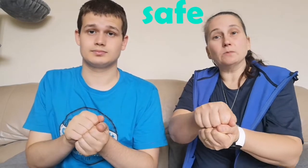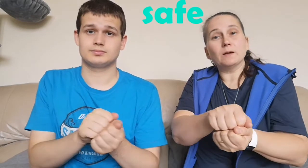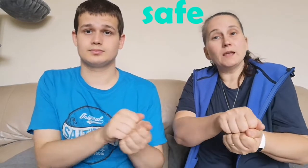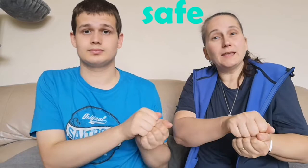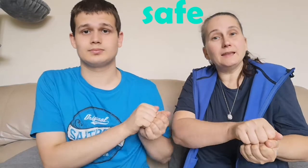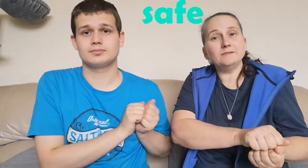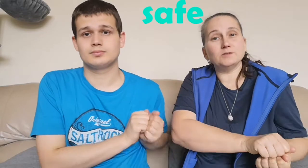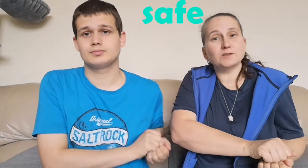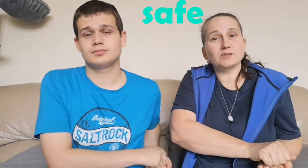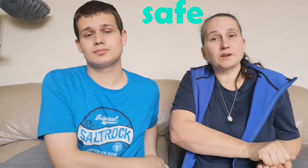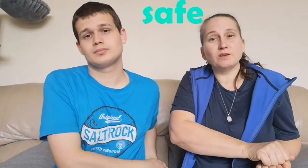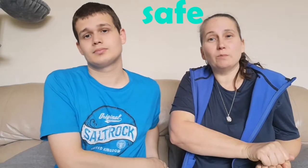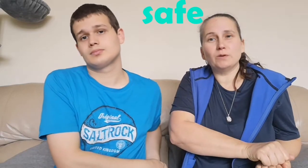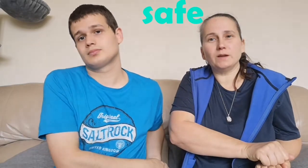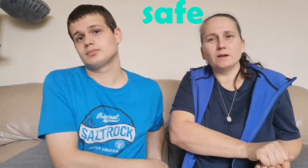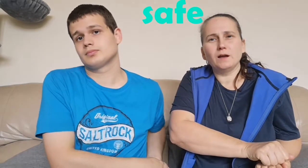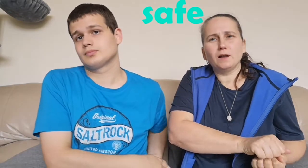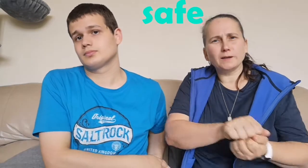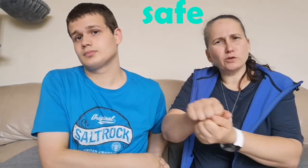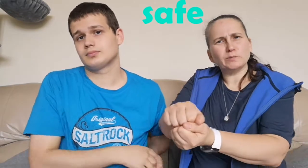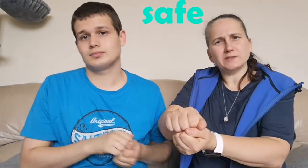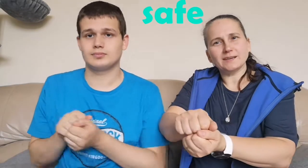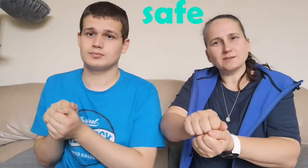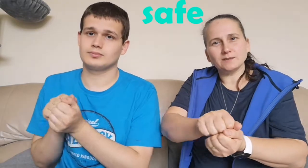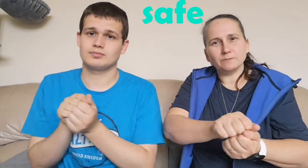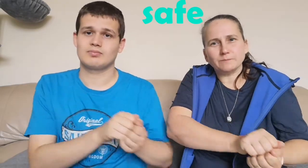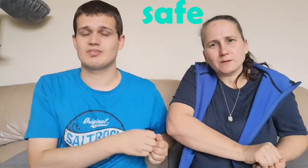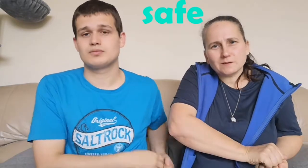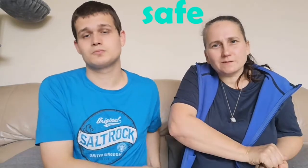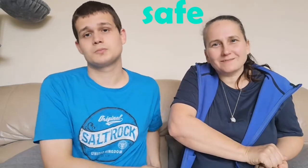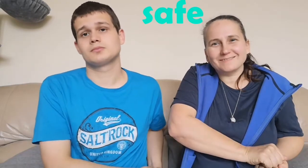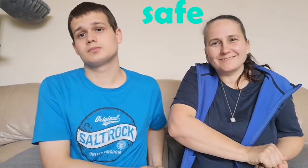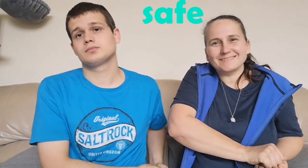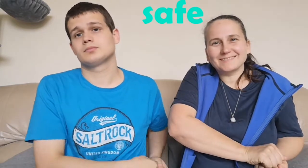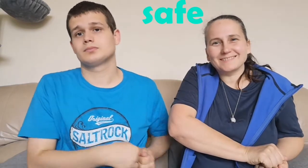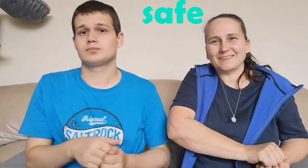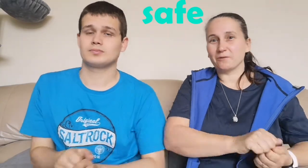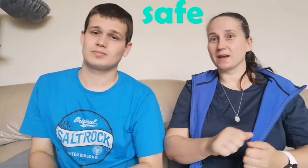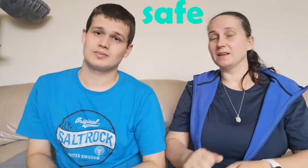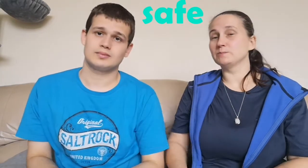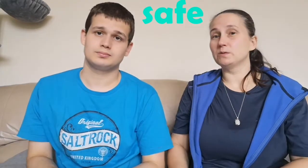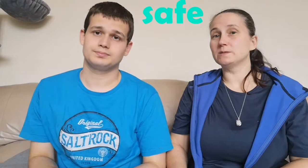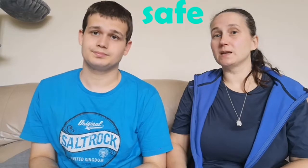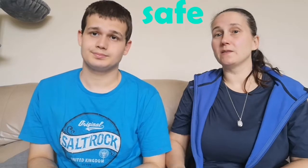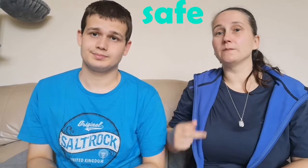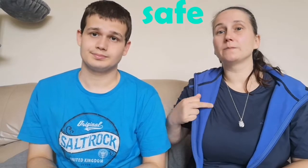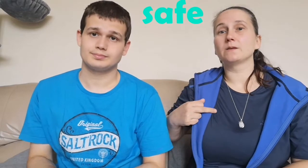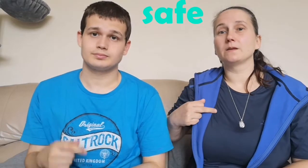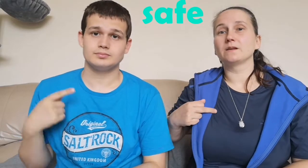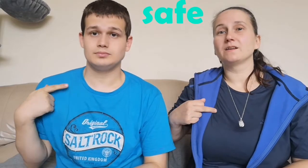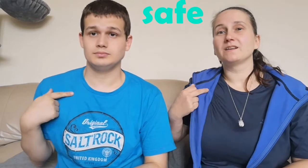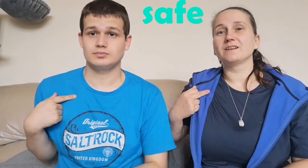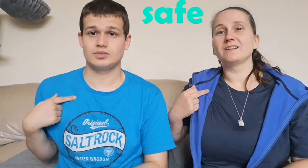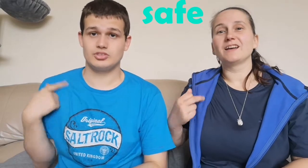them into the side of your body like you're protecting them. Okay, let's put them together.